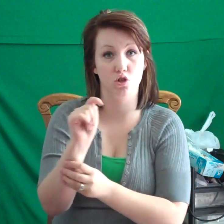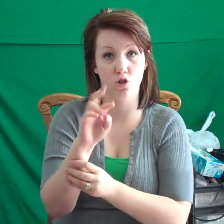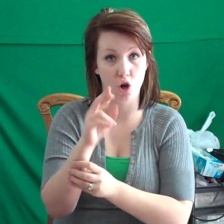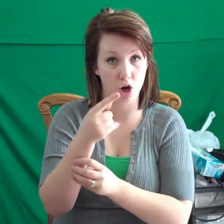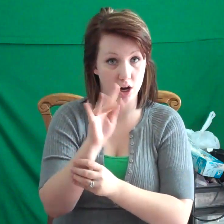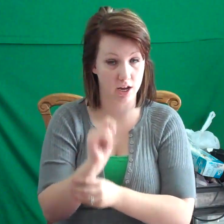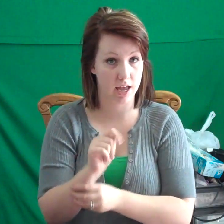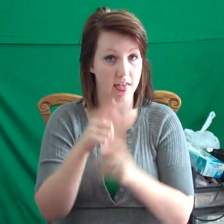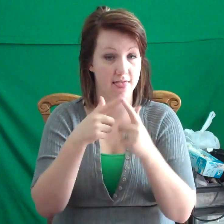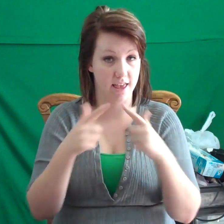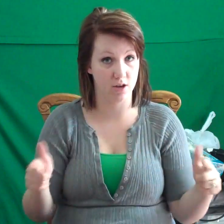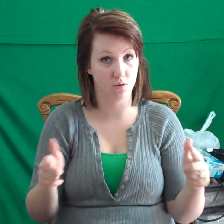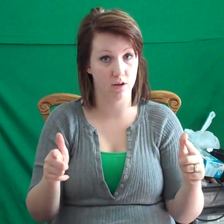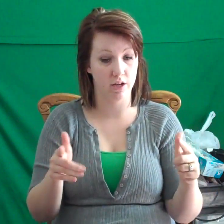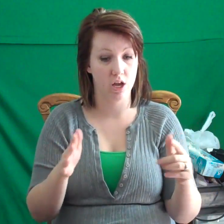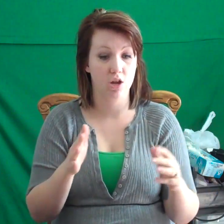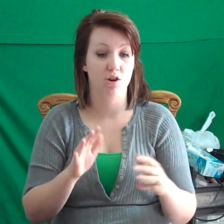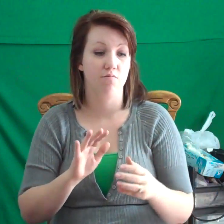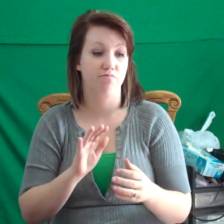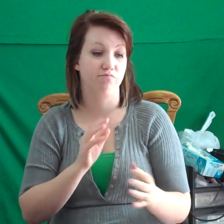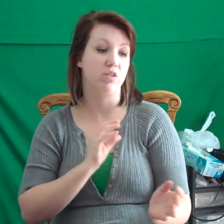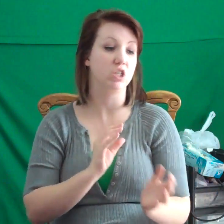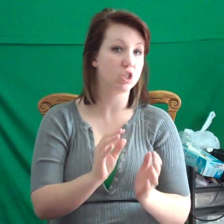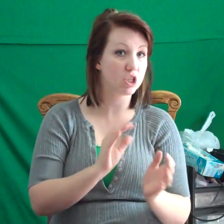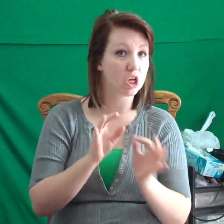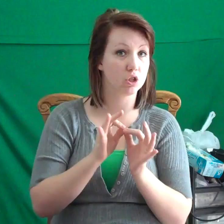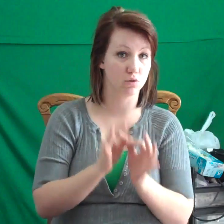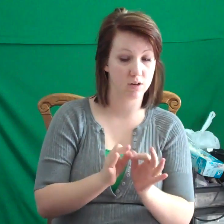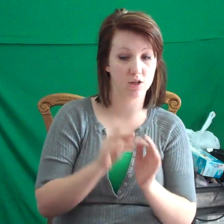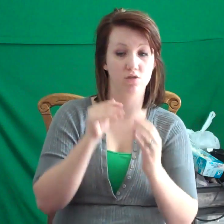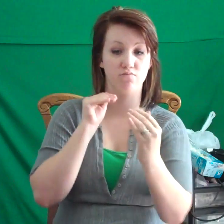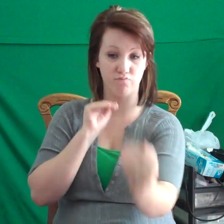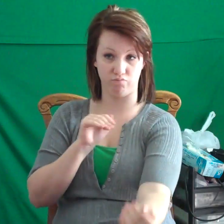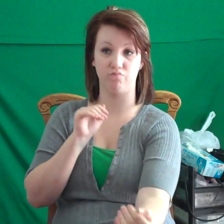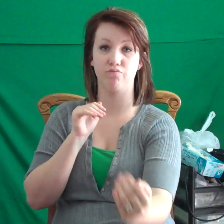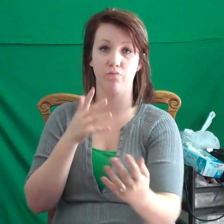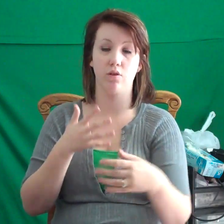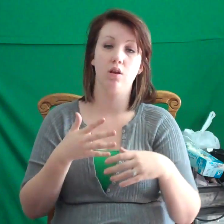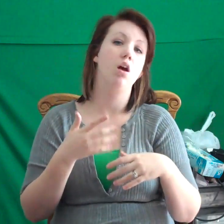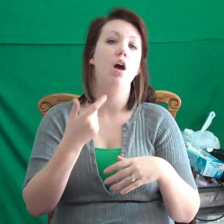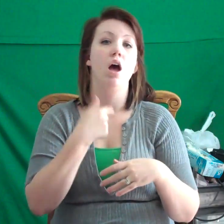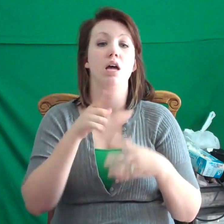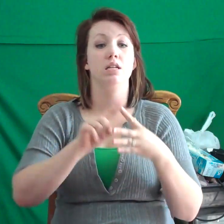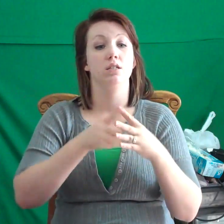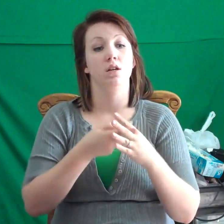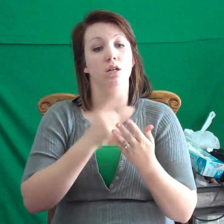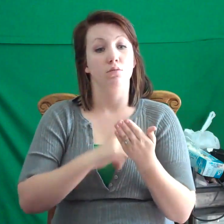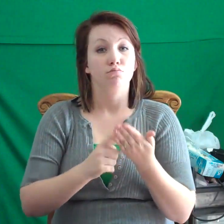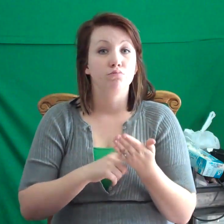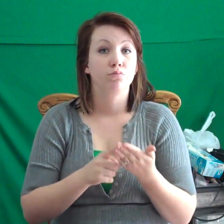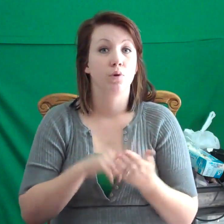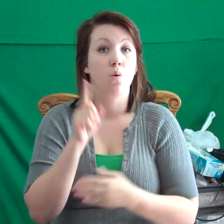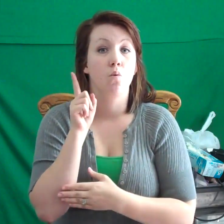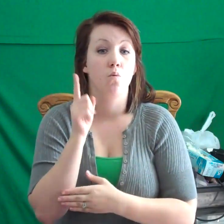your interpretation accordingly. Where I started to talk about is one of the skills you need to understand is how to construct